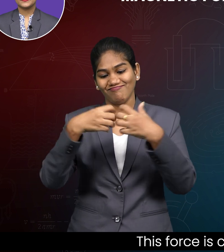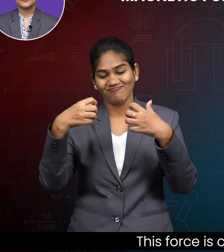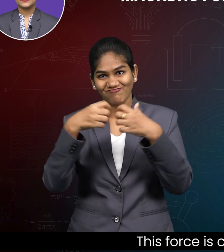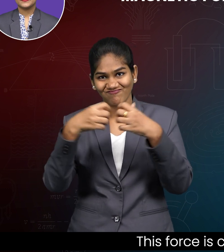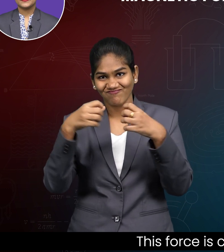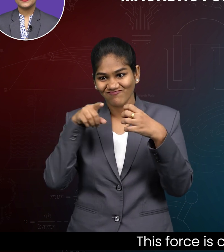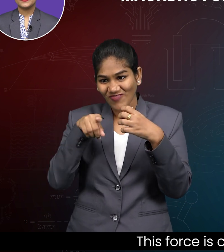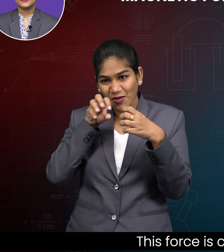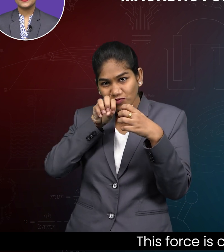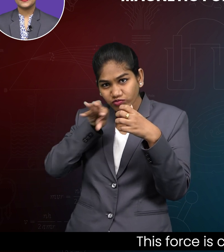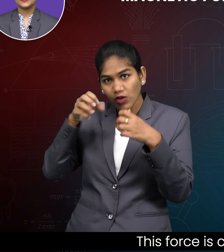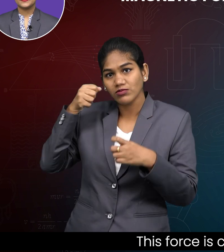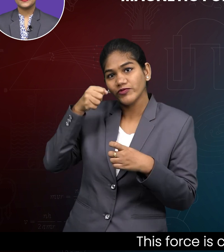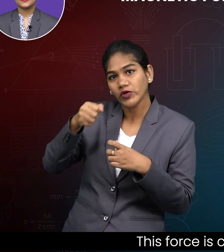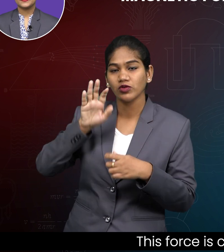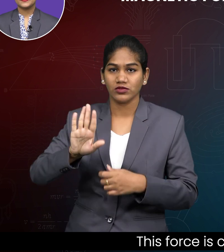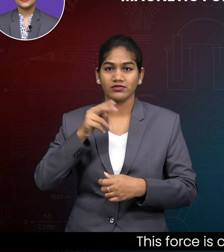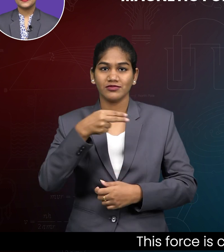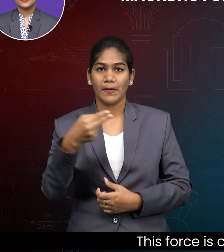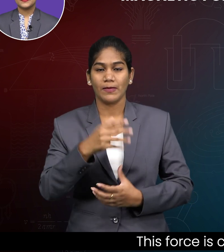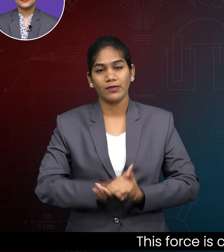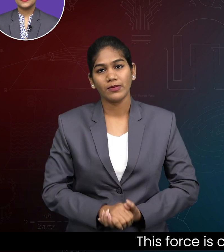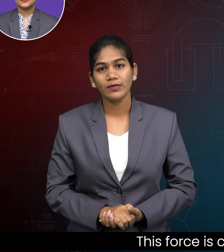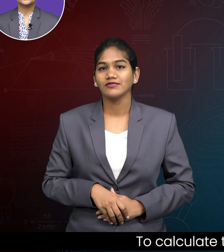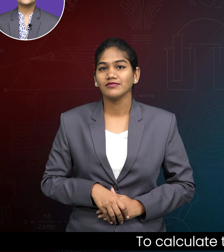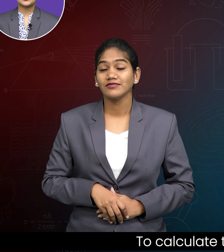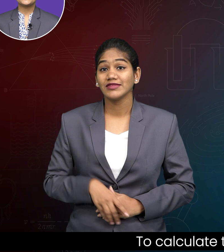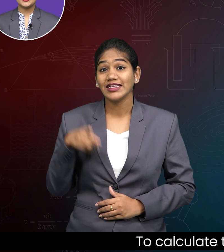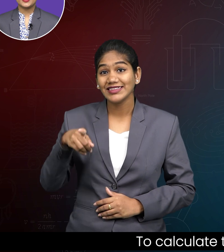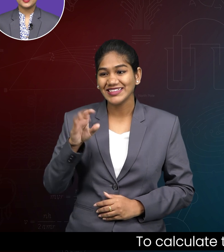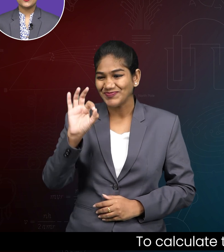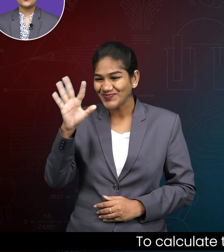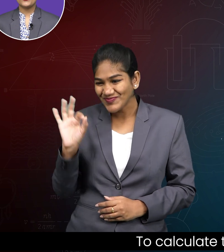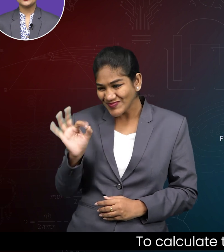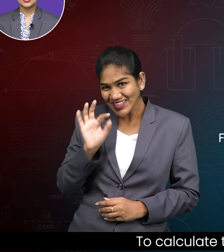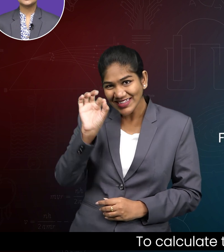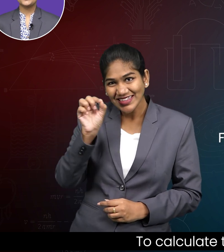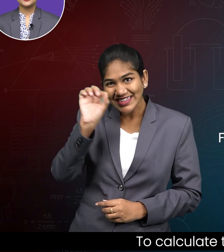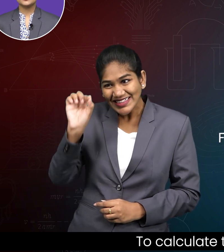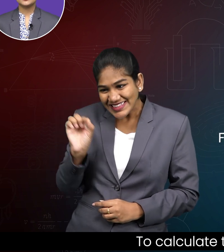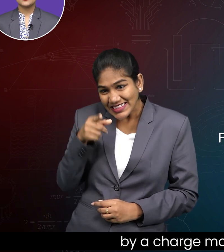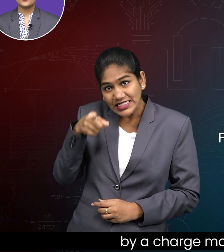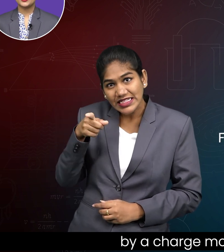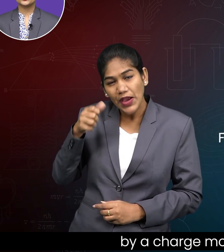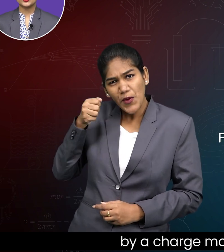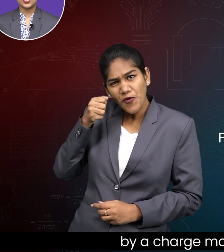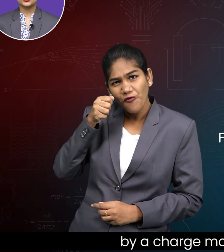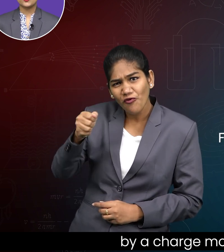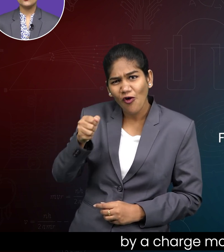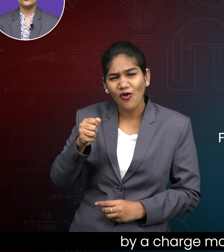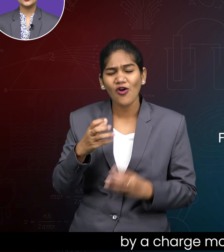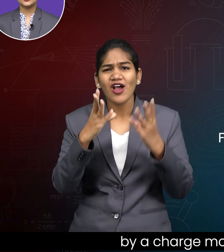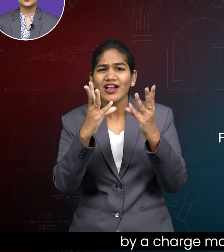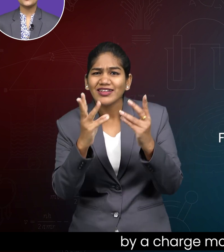To calculate the force experienced by a